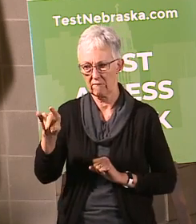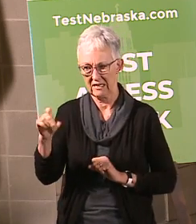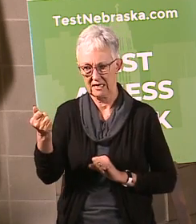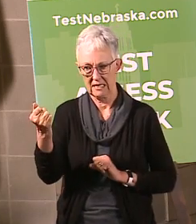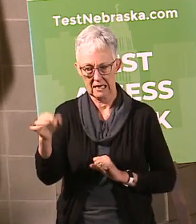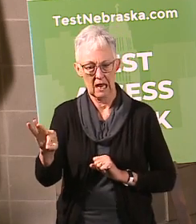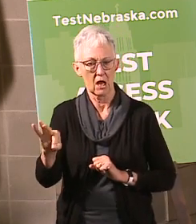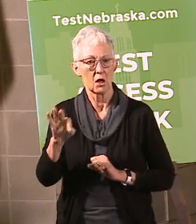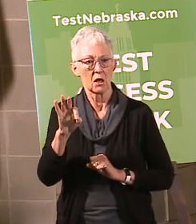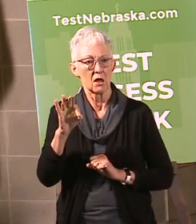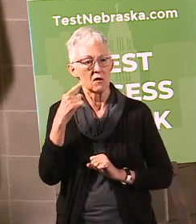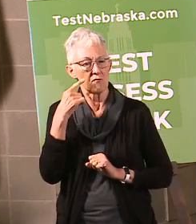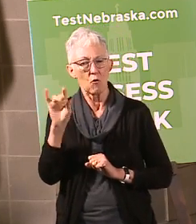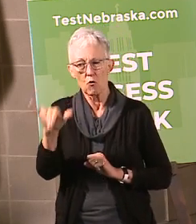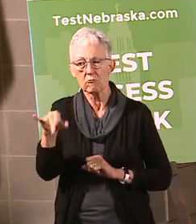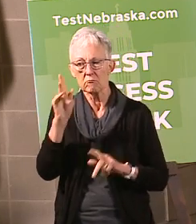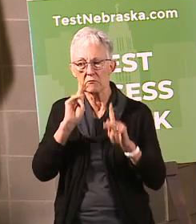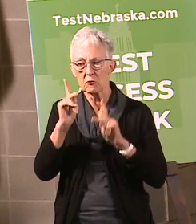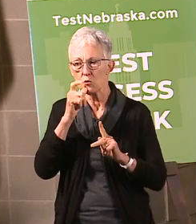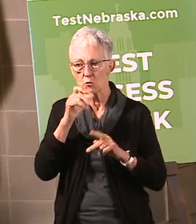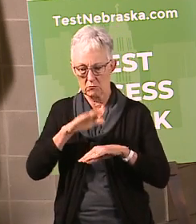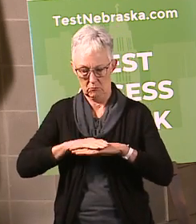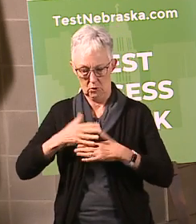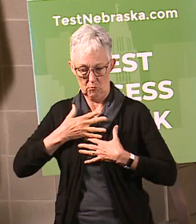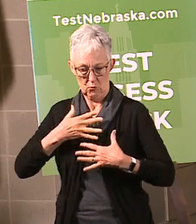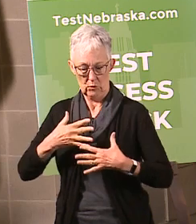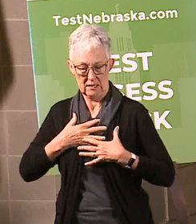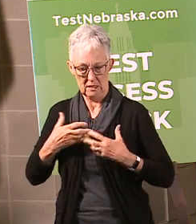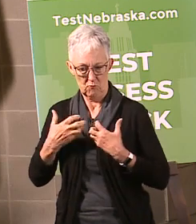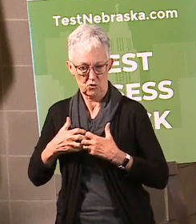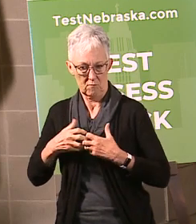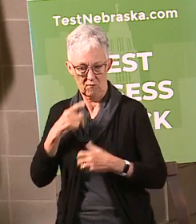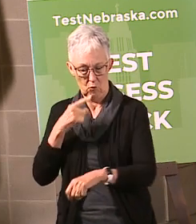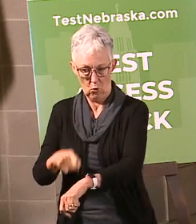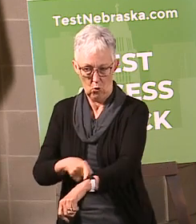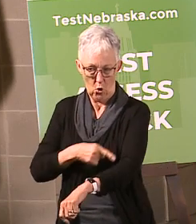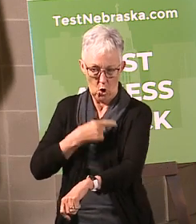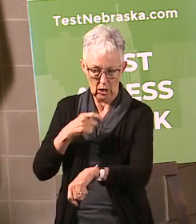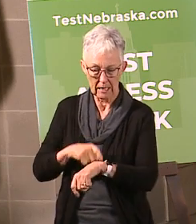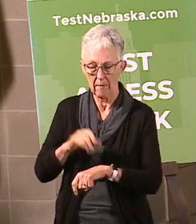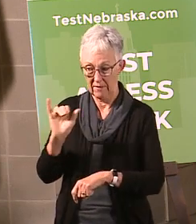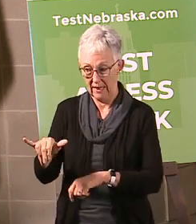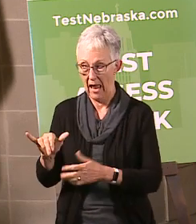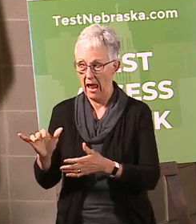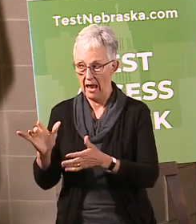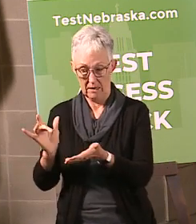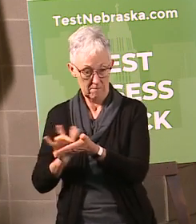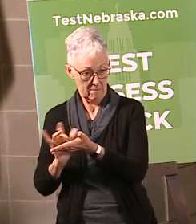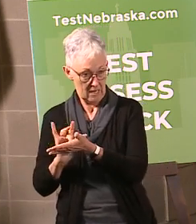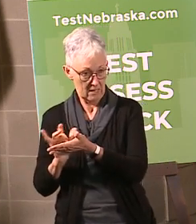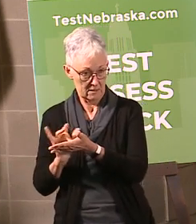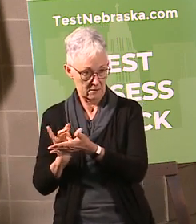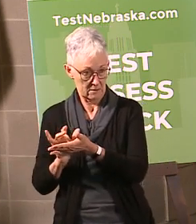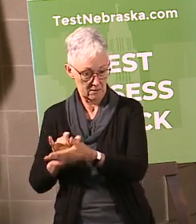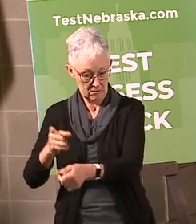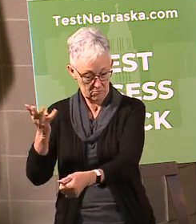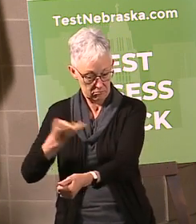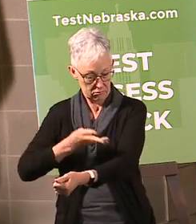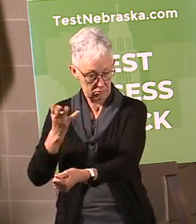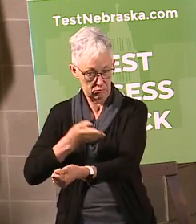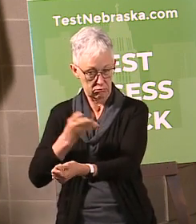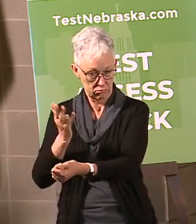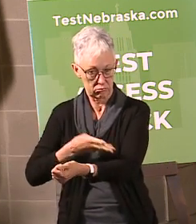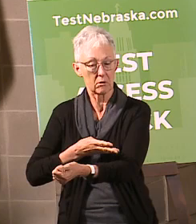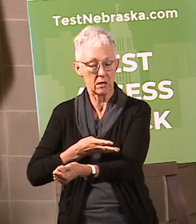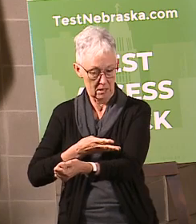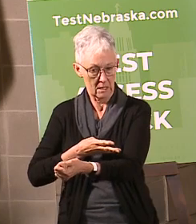ventilator for a long period of time. And Gilead Sciences is committed to supplying 607,000 doses of